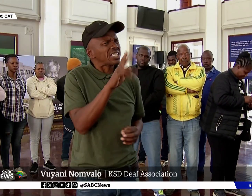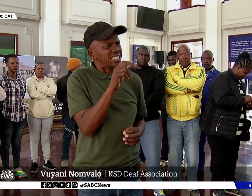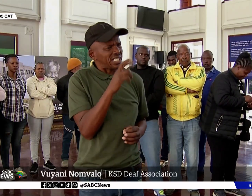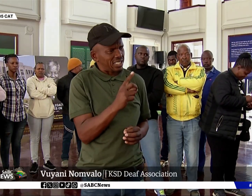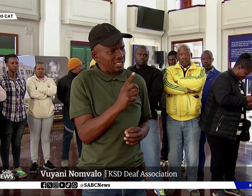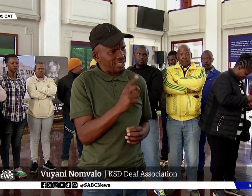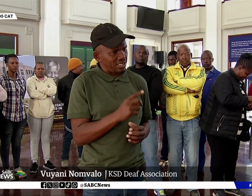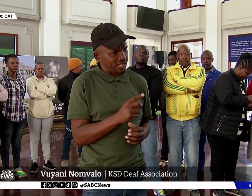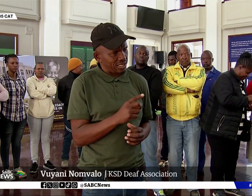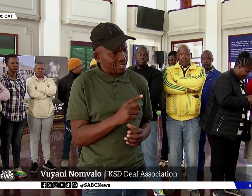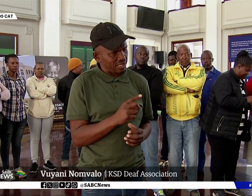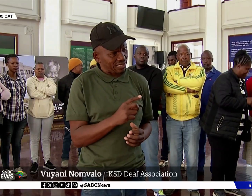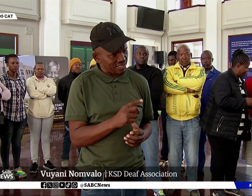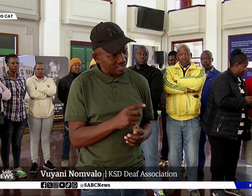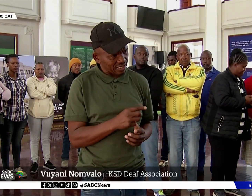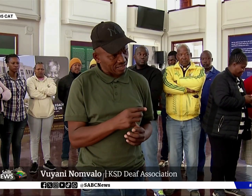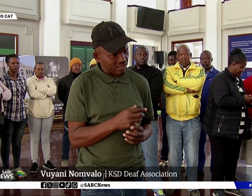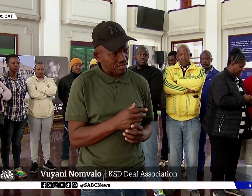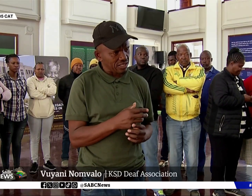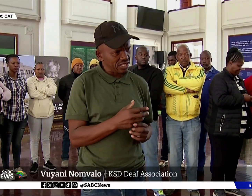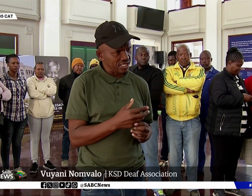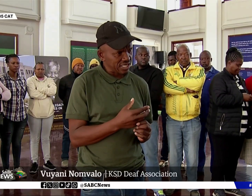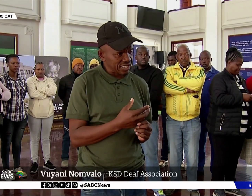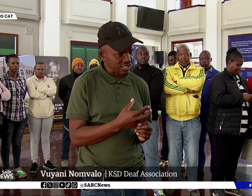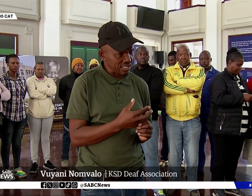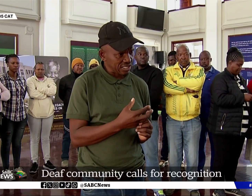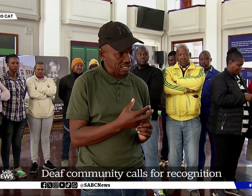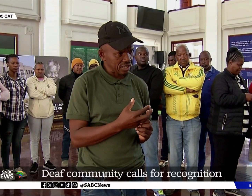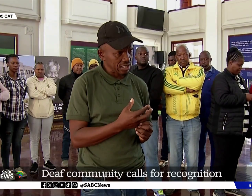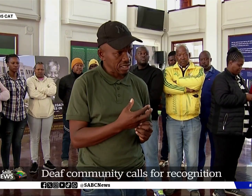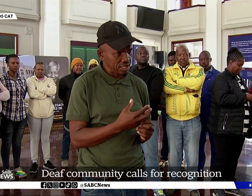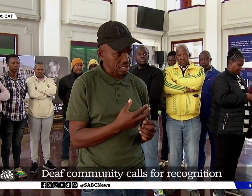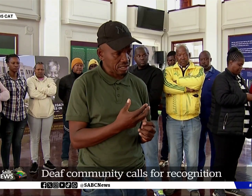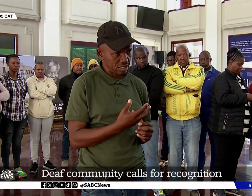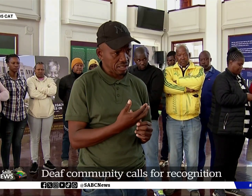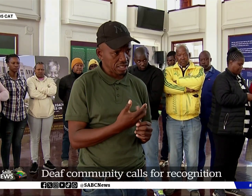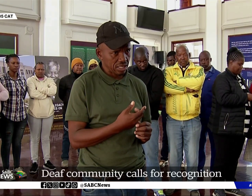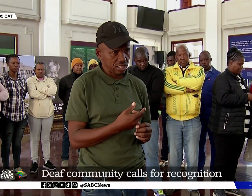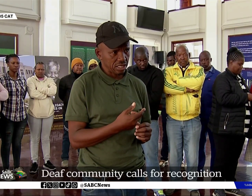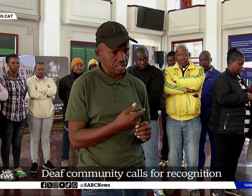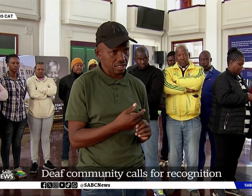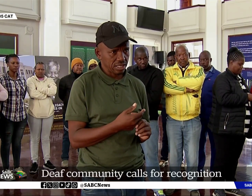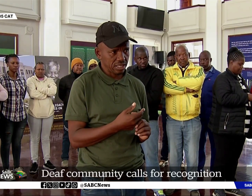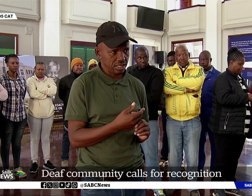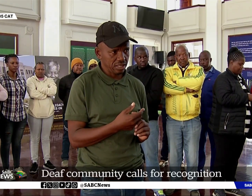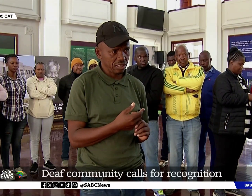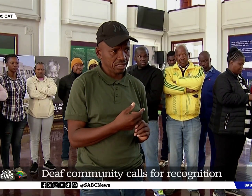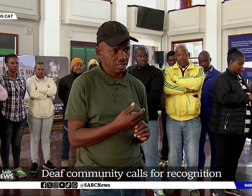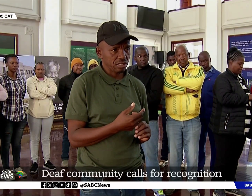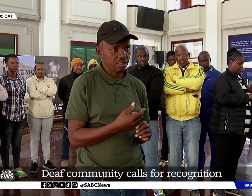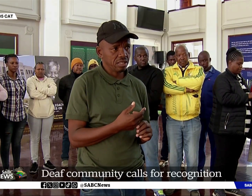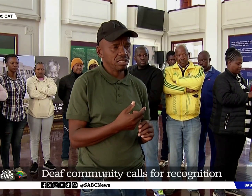recent experience whereby they take another interpreters from other municipalities to interpret